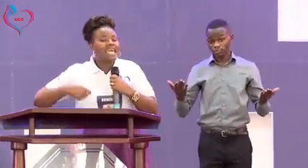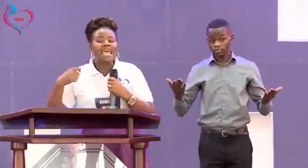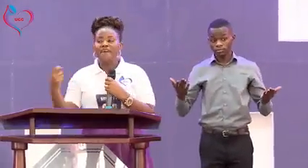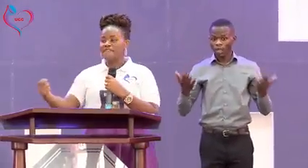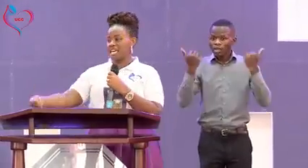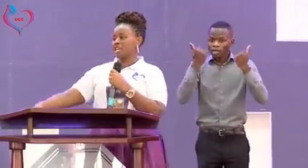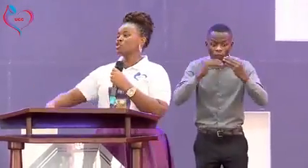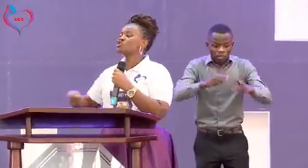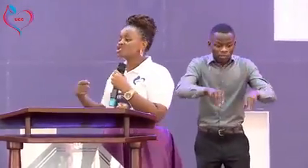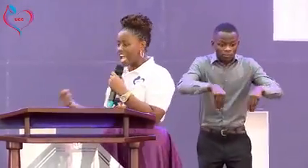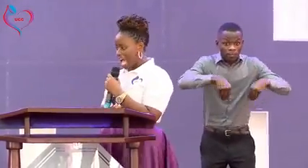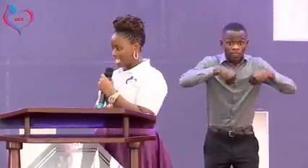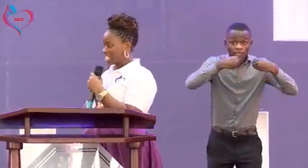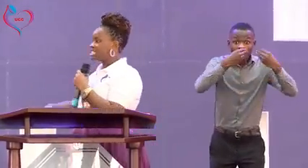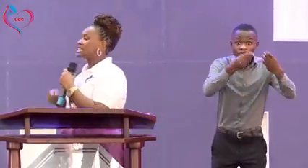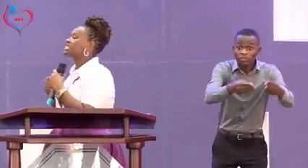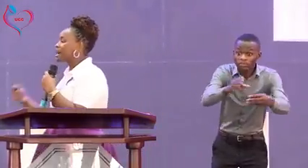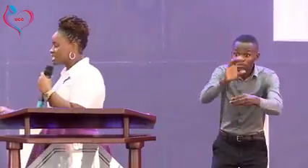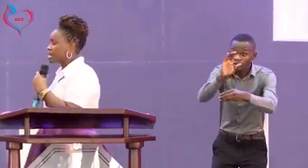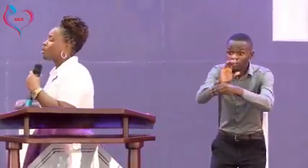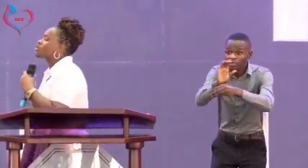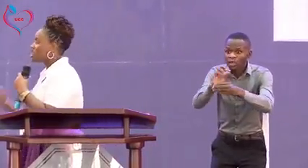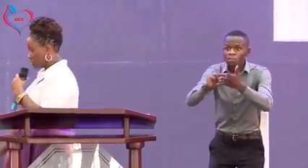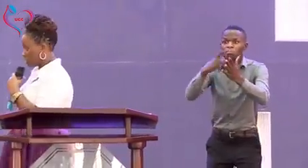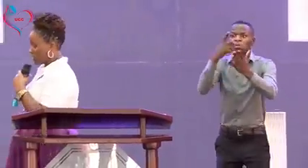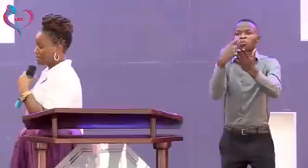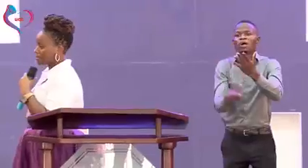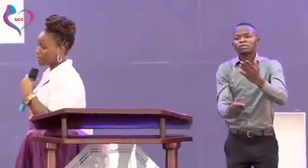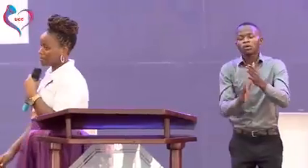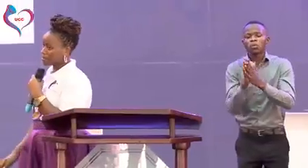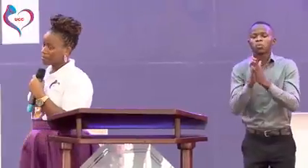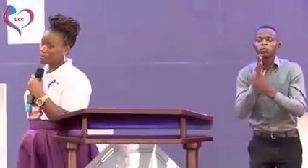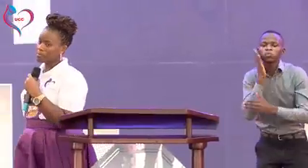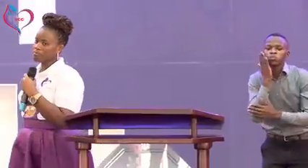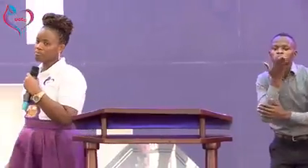that giving to church is a charitable donation.